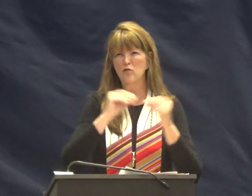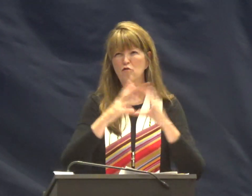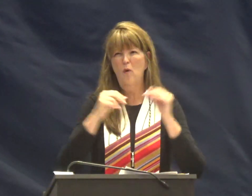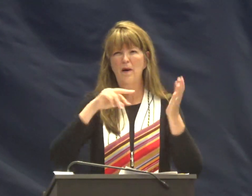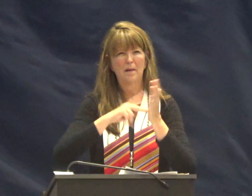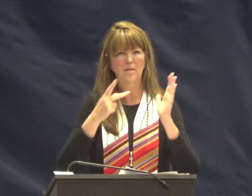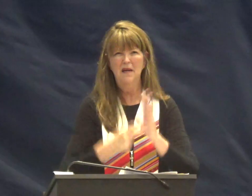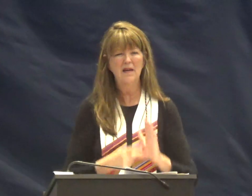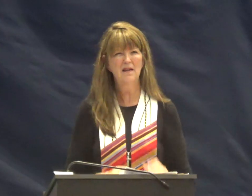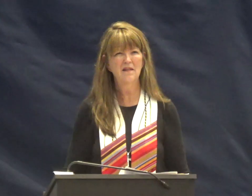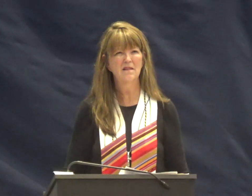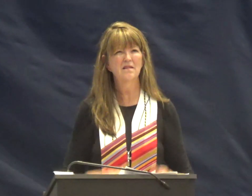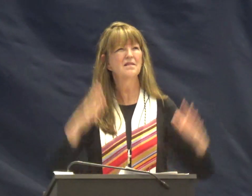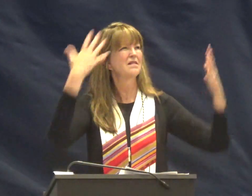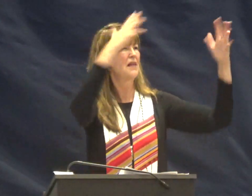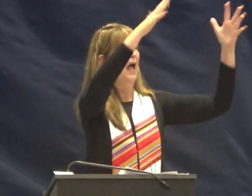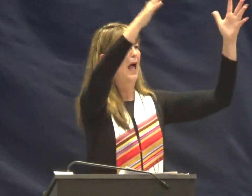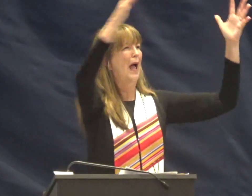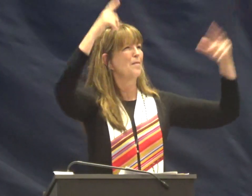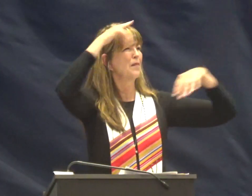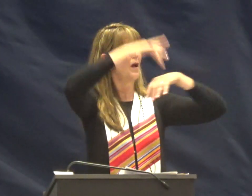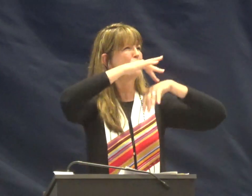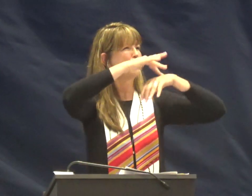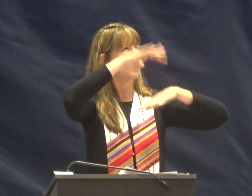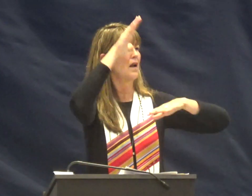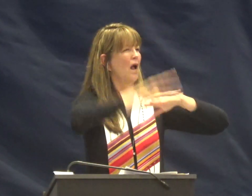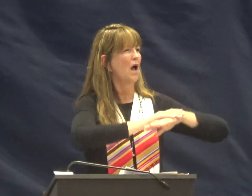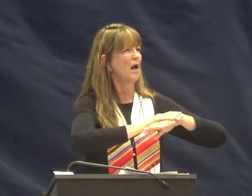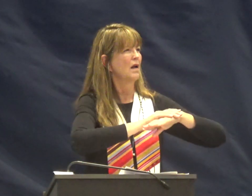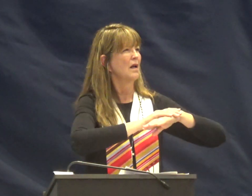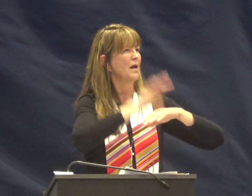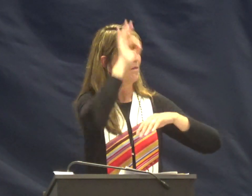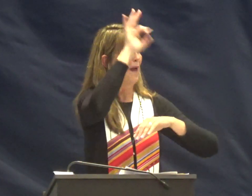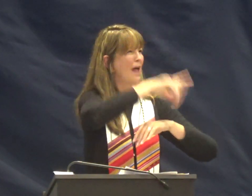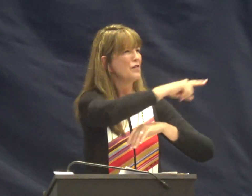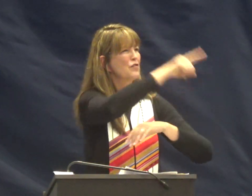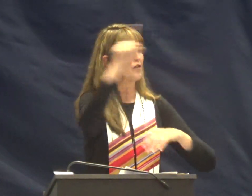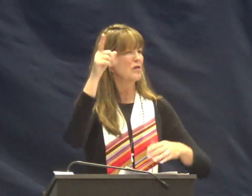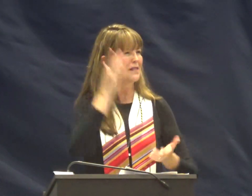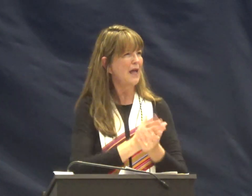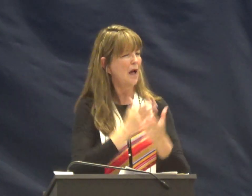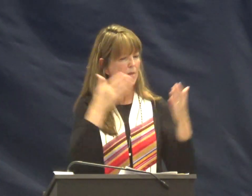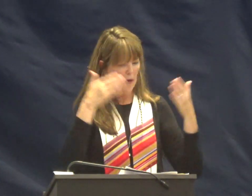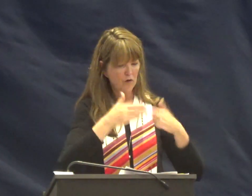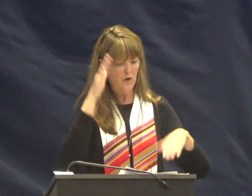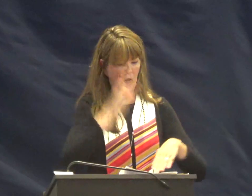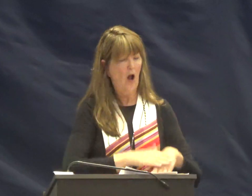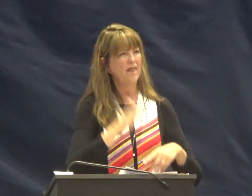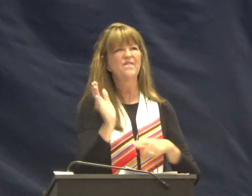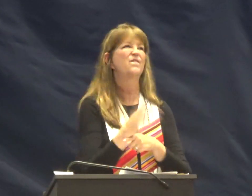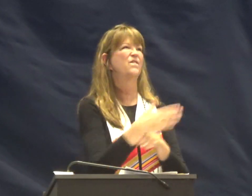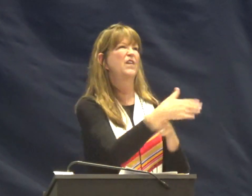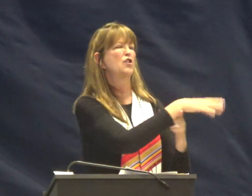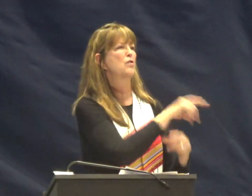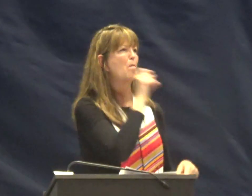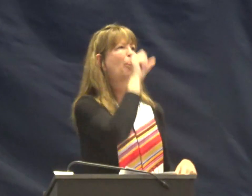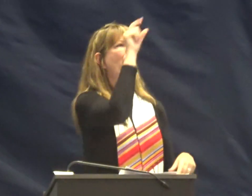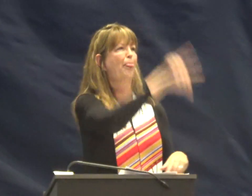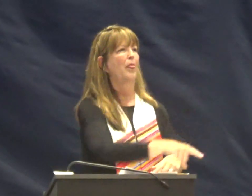then regurgitated. That's not the point of the story. But people tend to perseverate on that, so